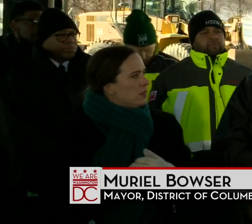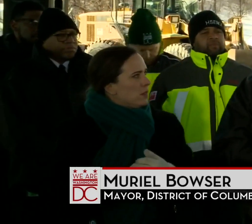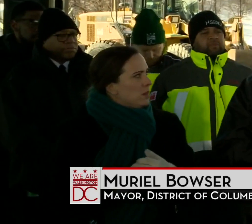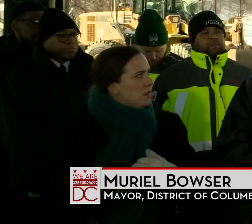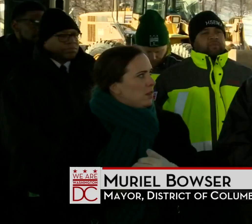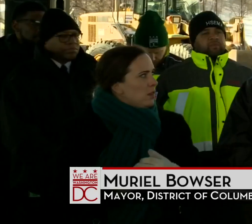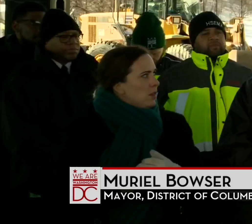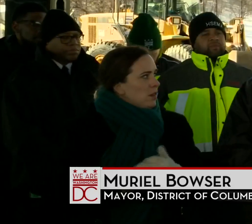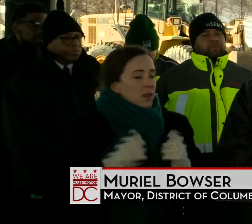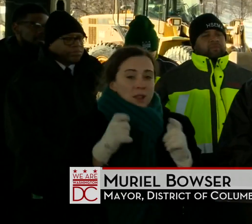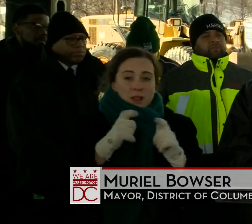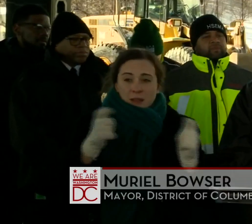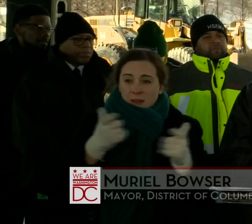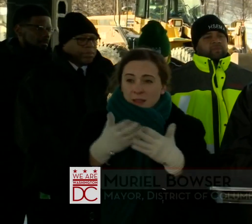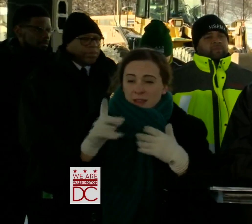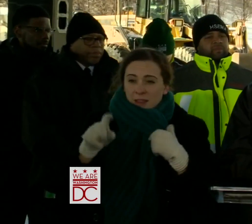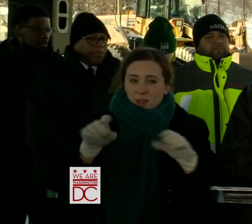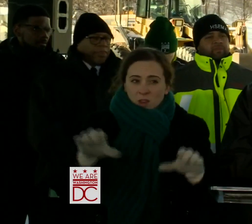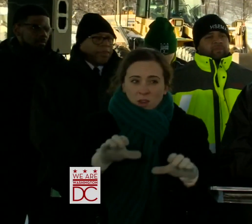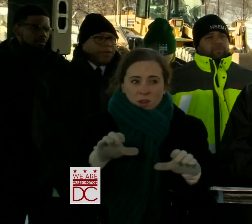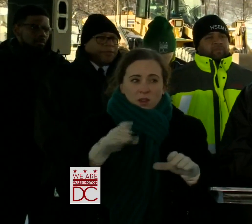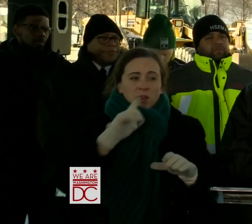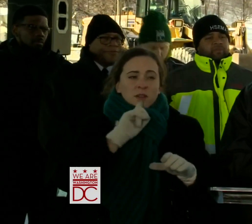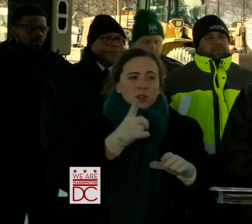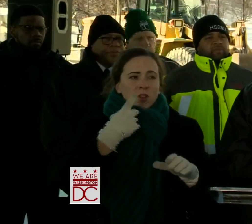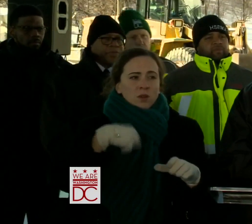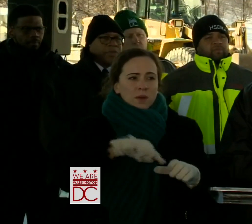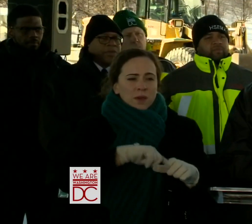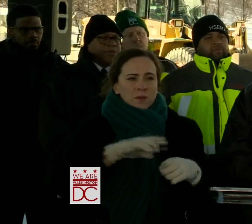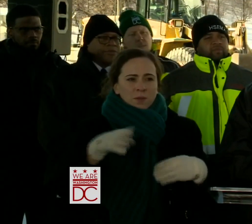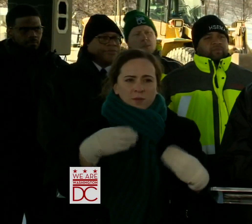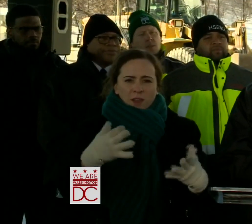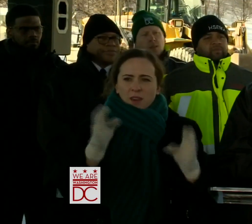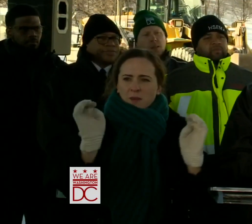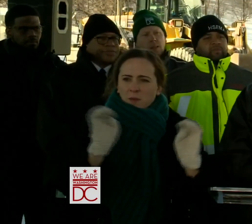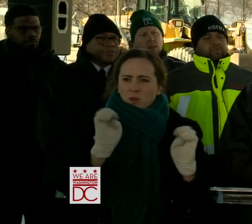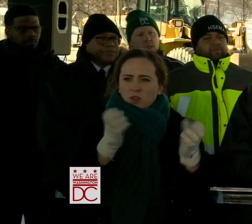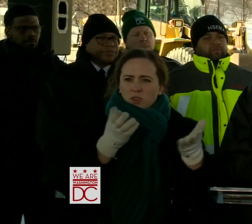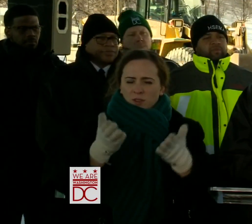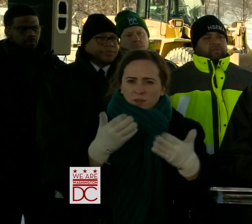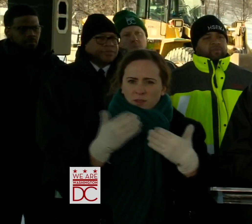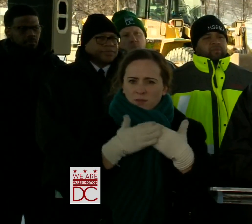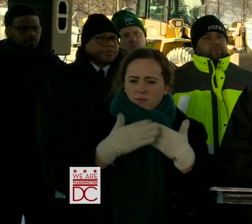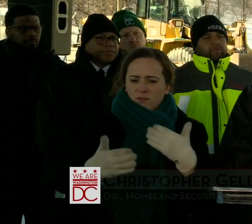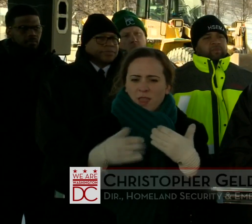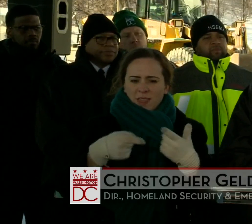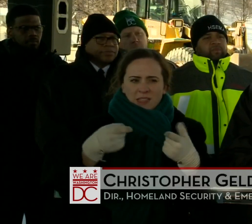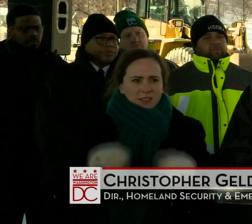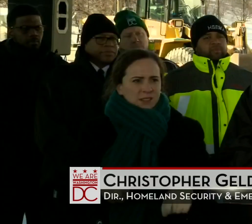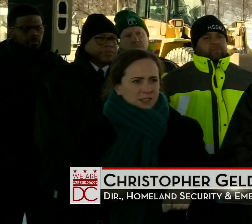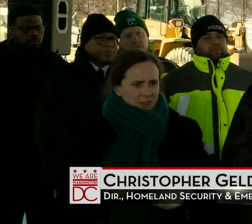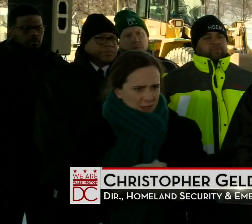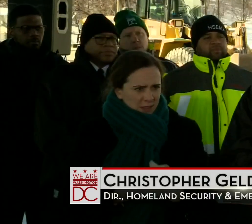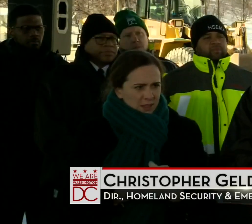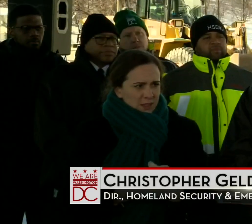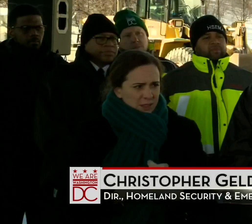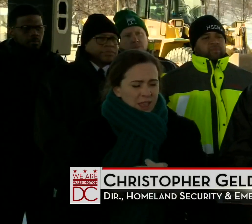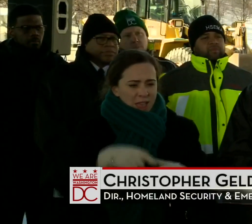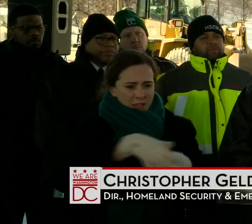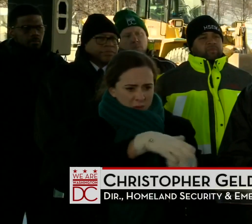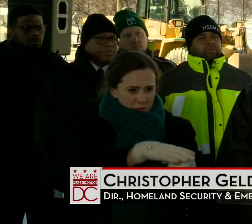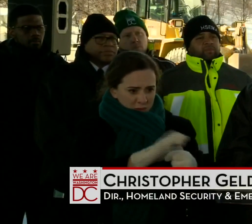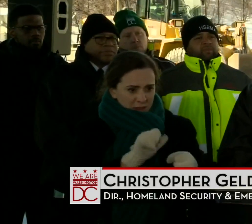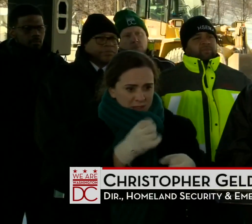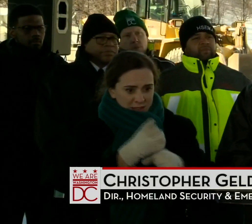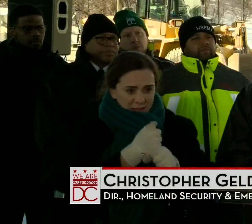You know, the biggest thing we need to do is make sure we can provide our emergency services throughout this event. There's areas where we can get to in